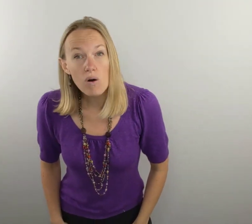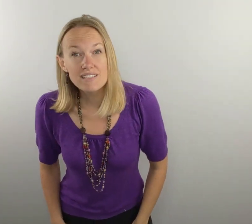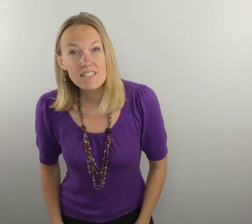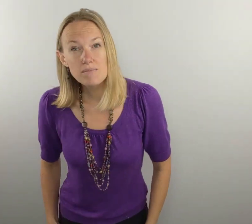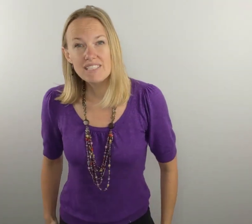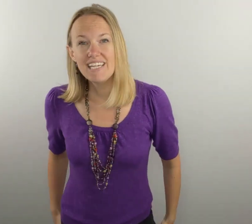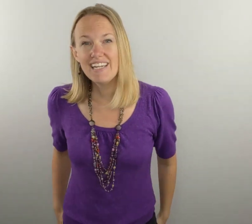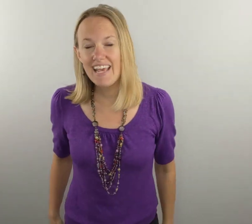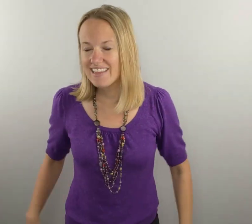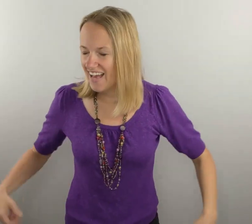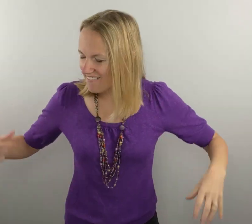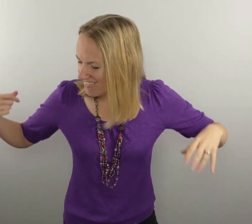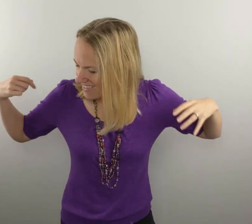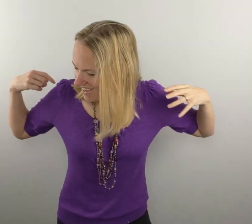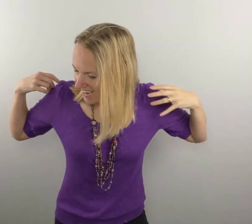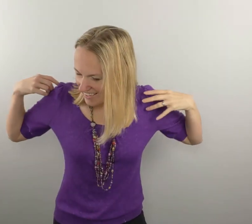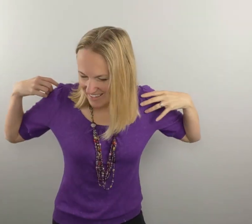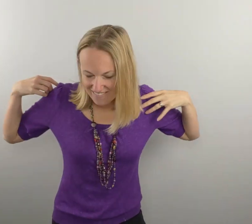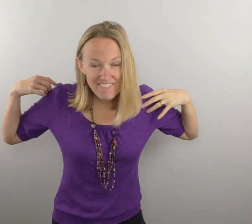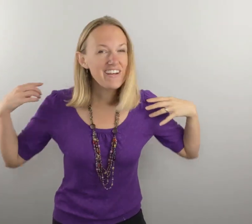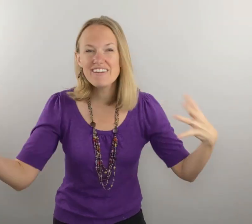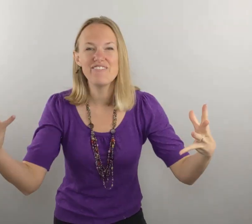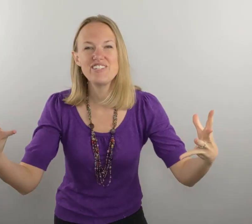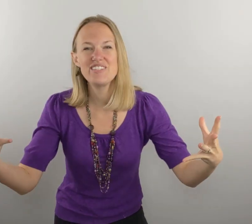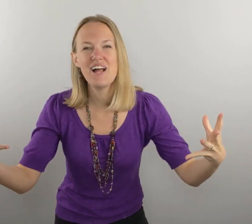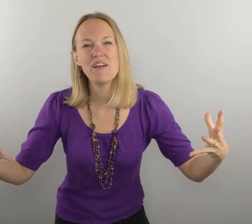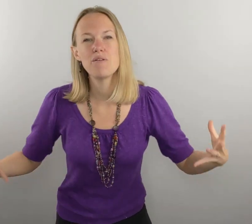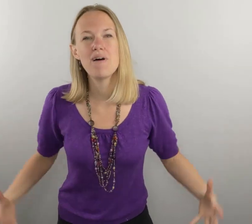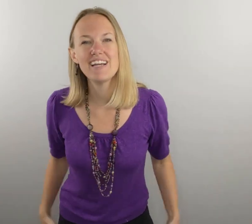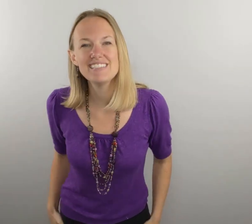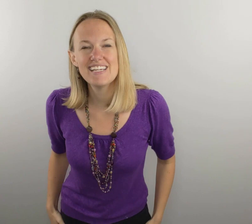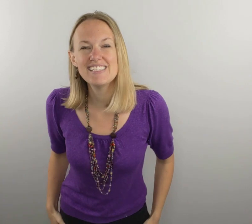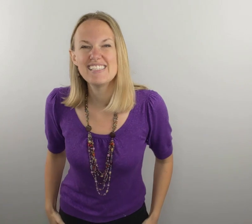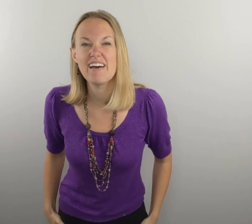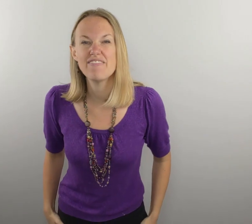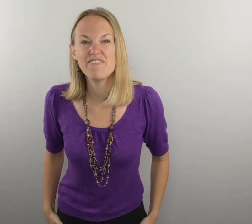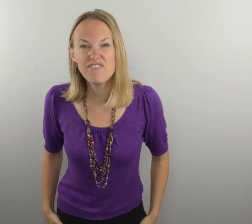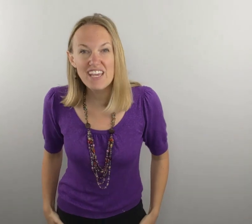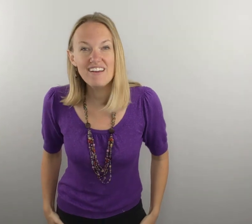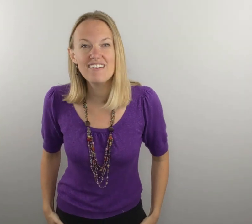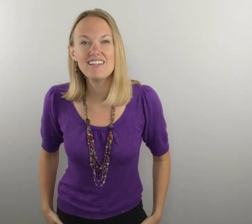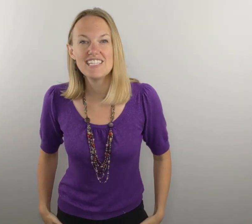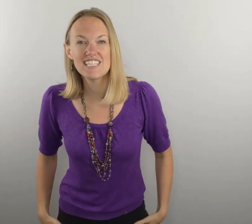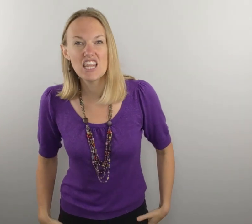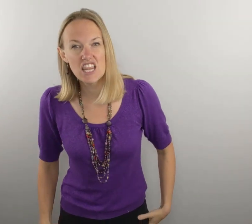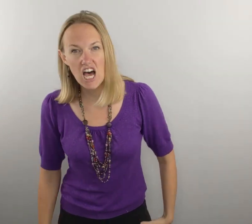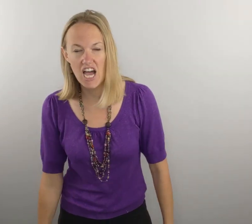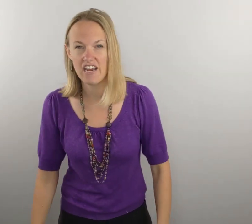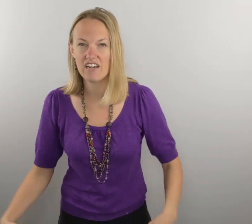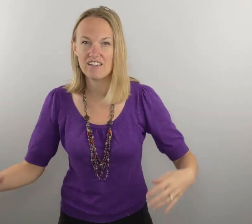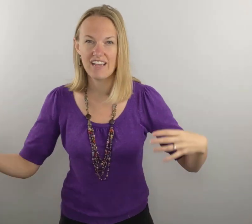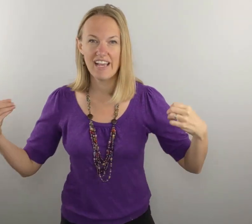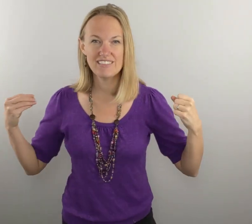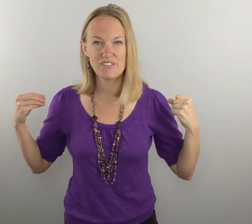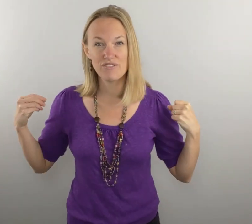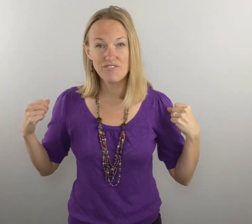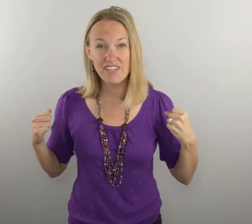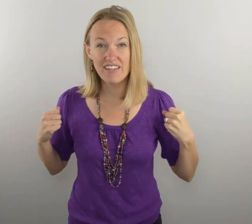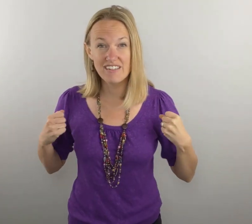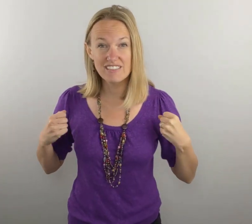chorus comes in, and that line, that very first line, reminds us that fear is a liar. Okay, so fear, so